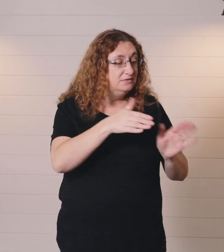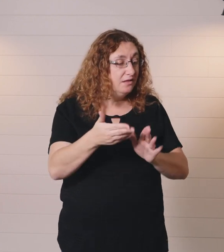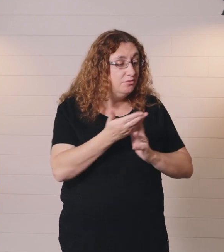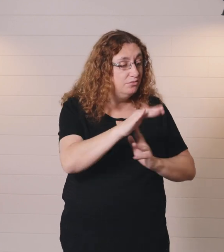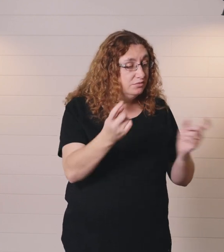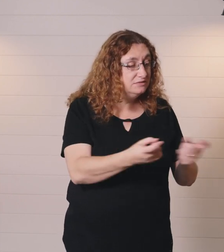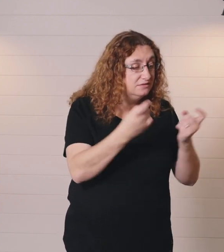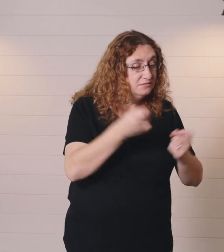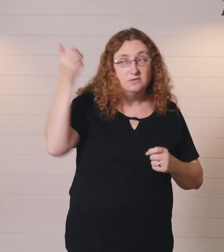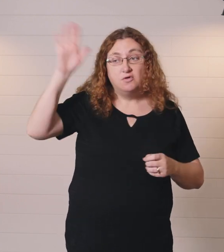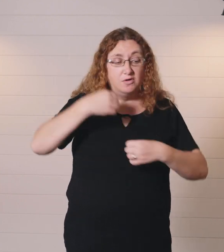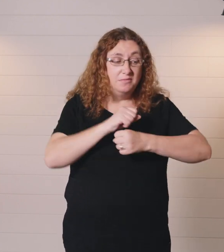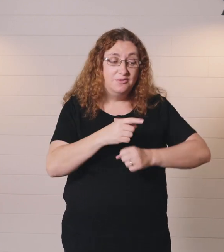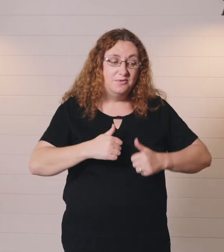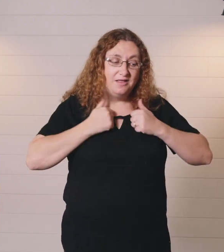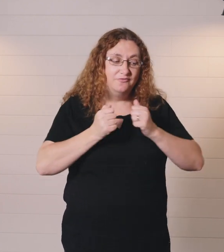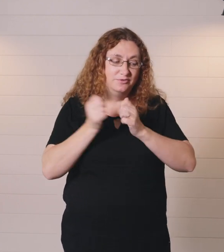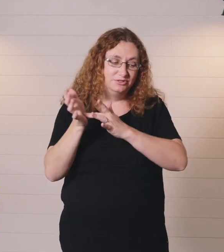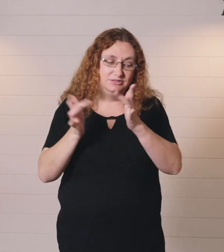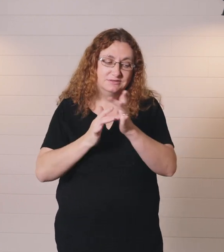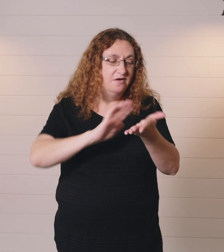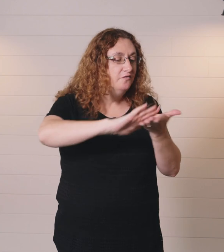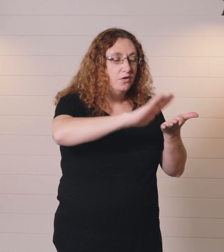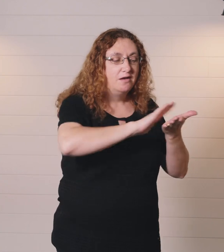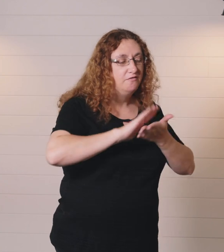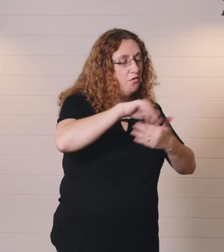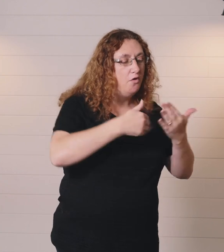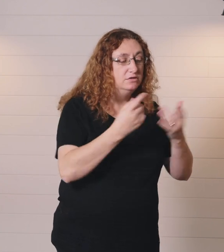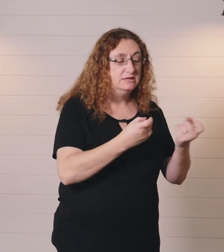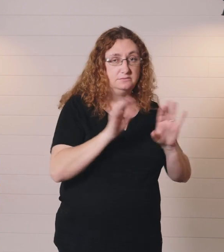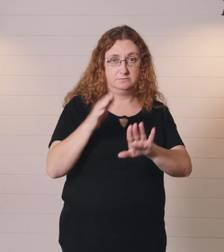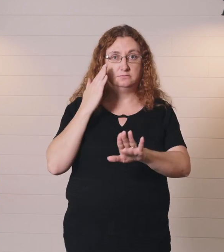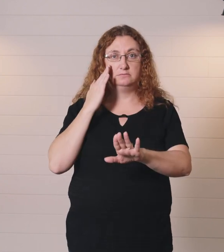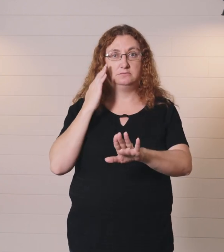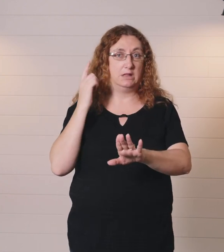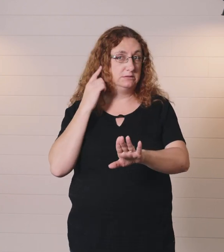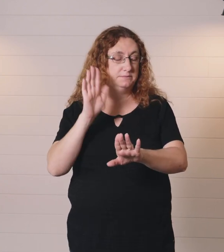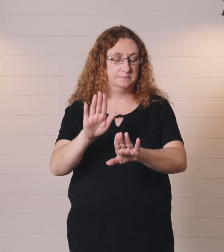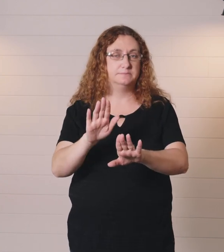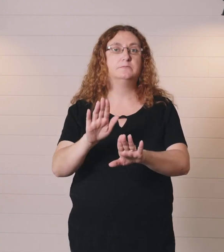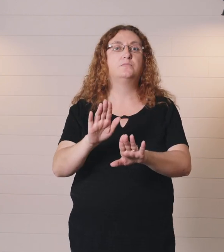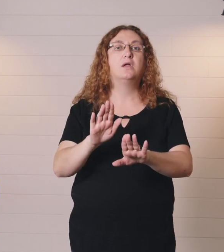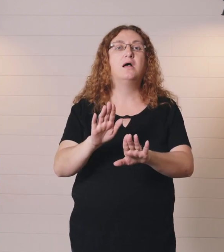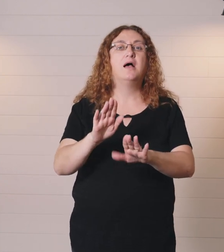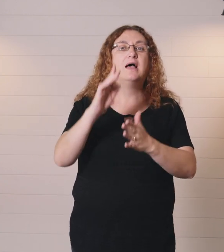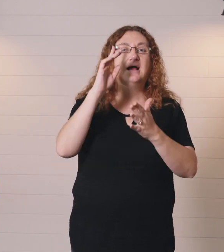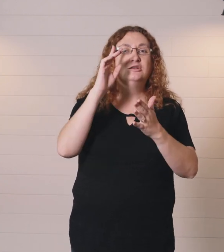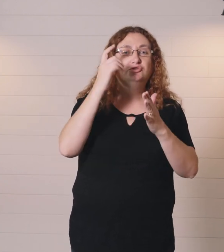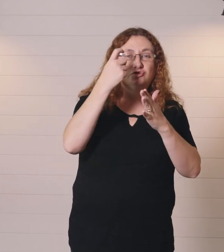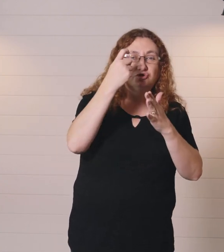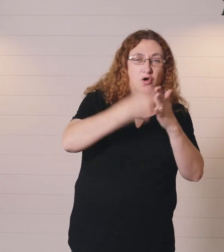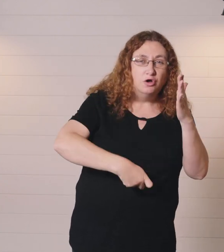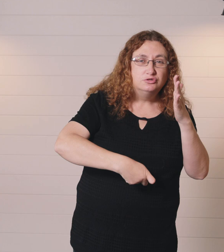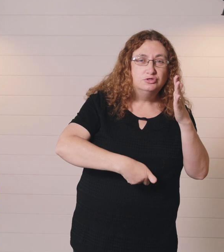sins, God made you alive with Christ. He forgave us all our sins. Now listen to this, having canceled the charge